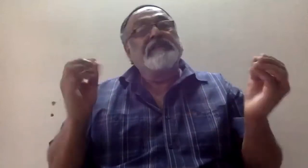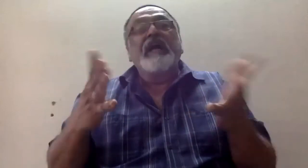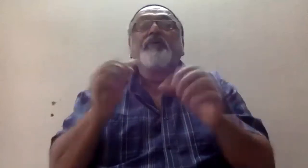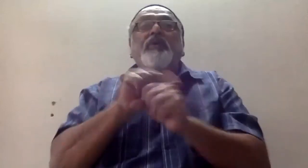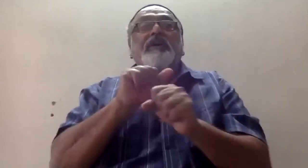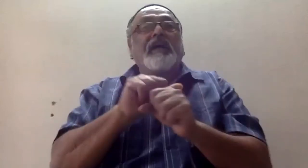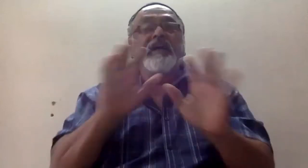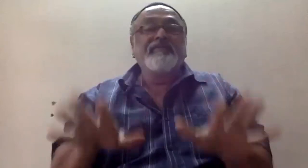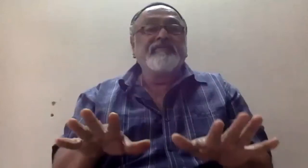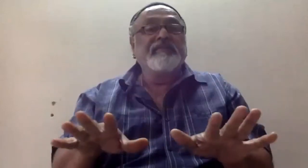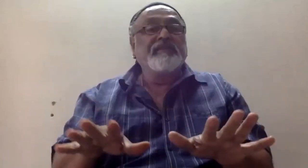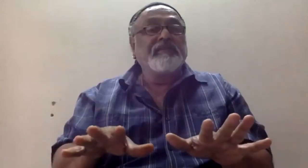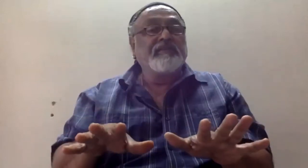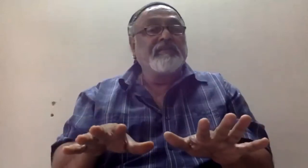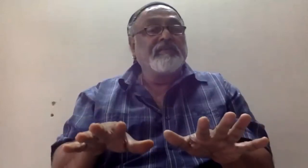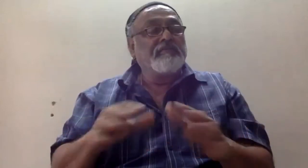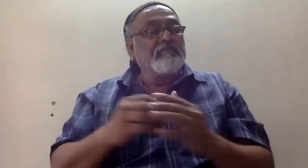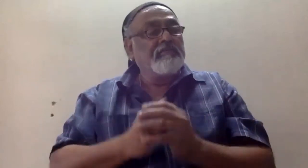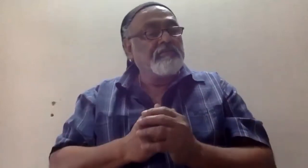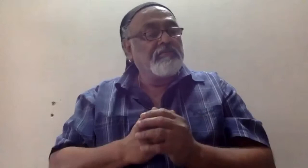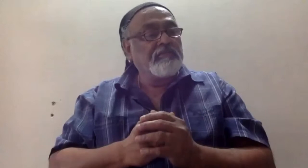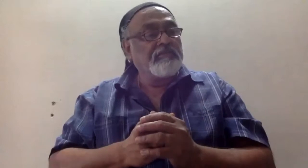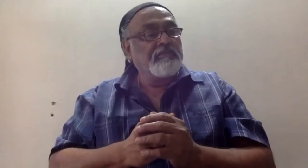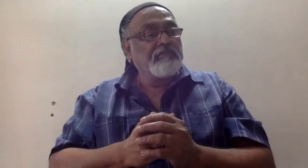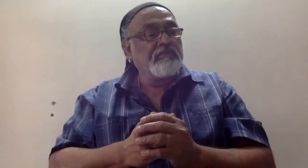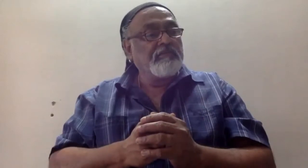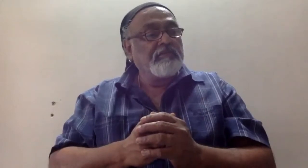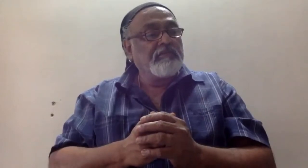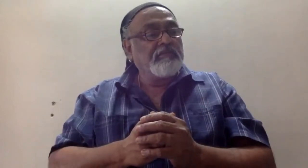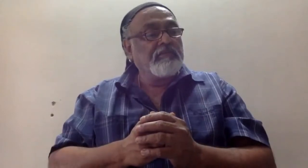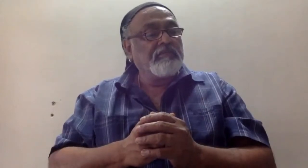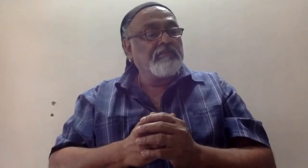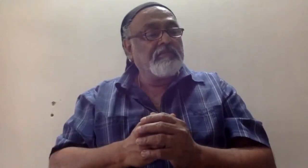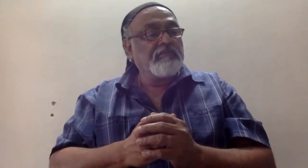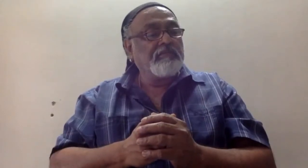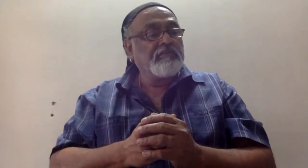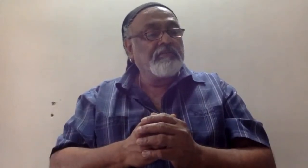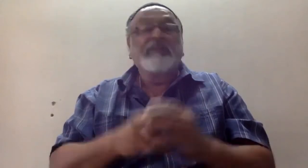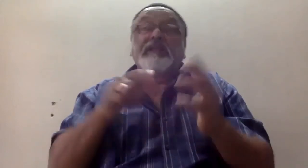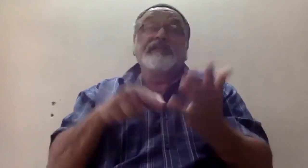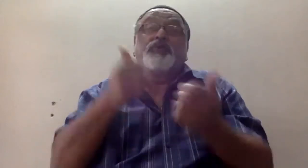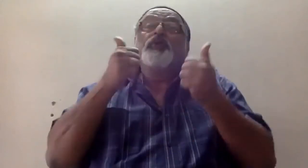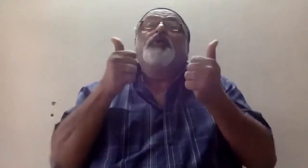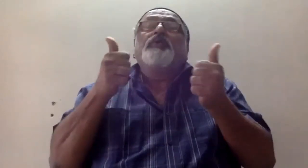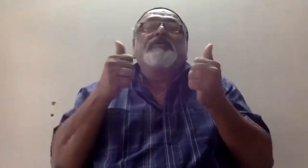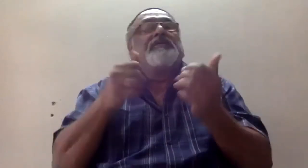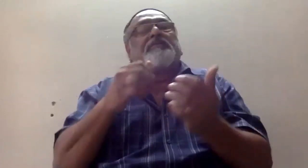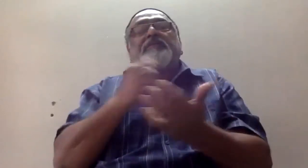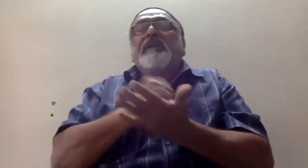The live streaming of hearings, it is becoming very, very a good practice, and a lot of lawyers are getting benefited, clients are